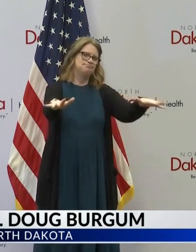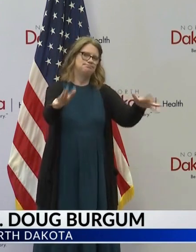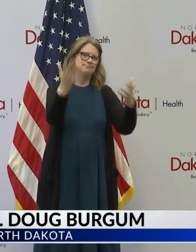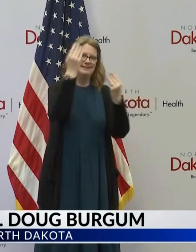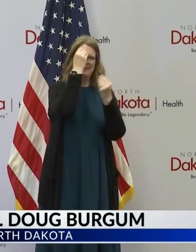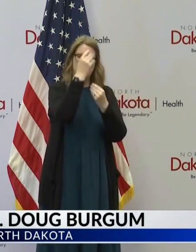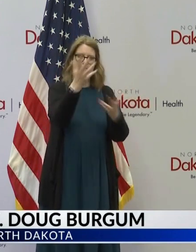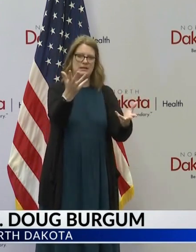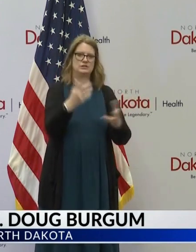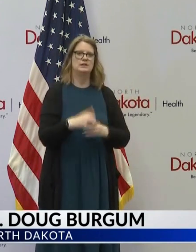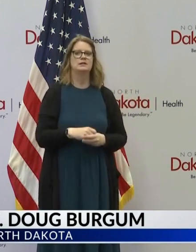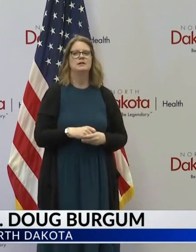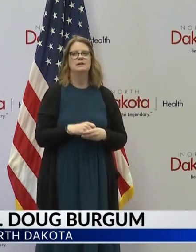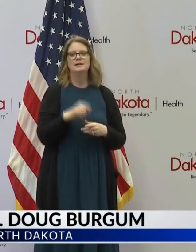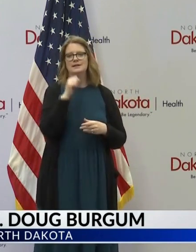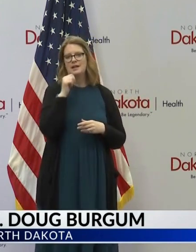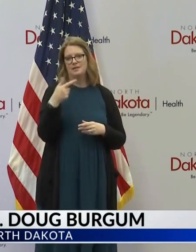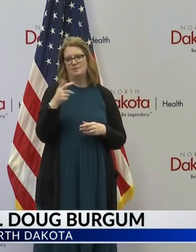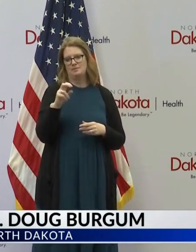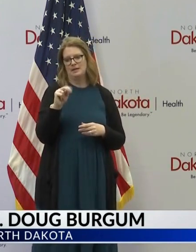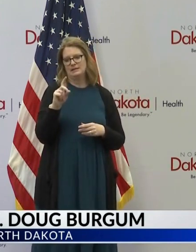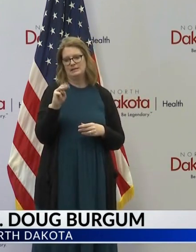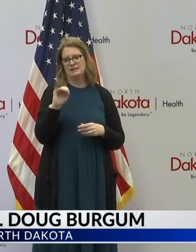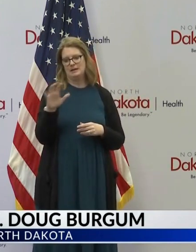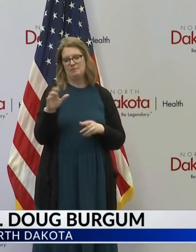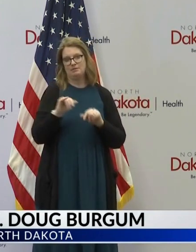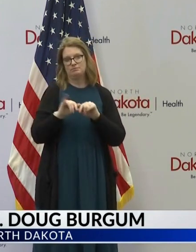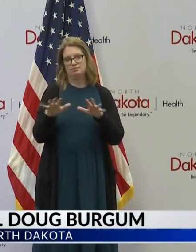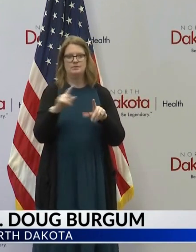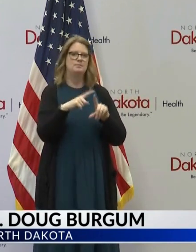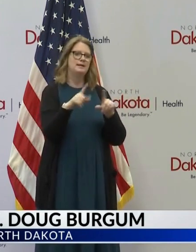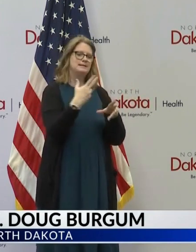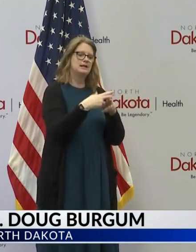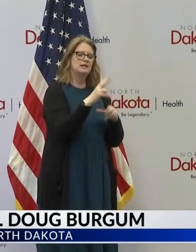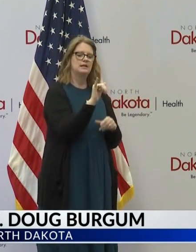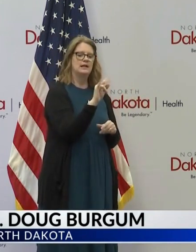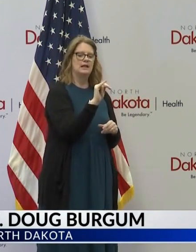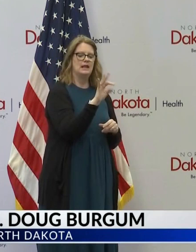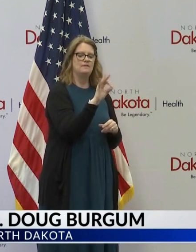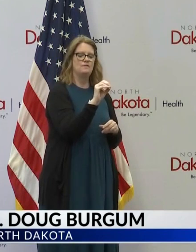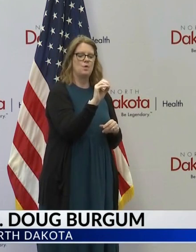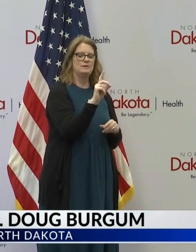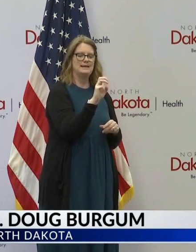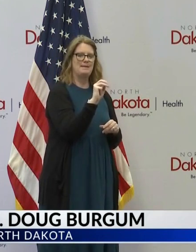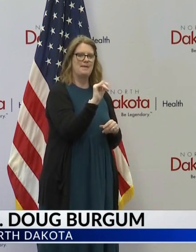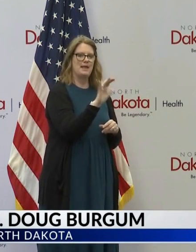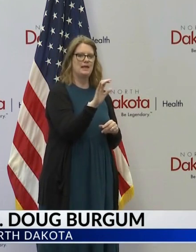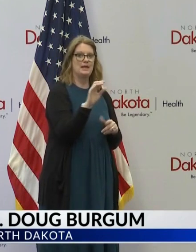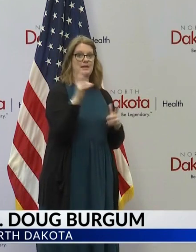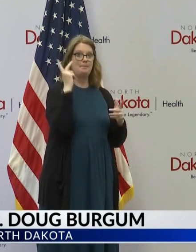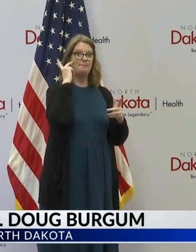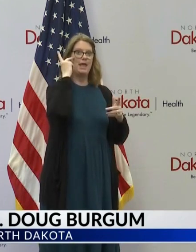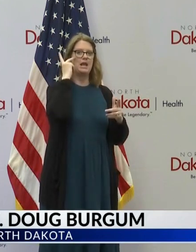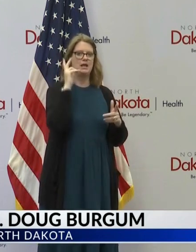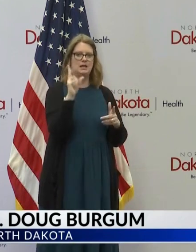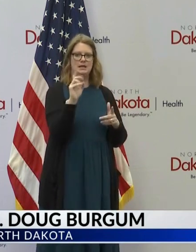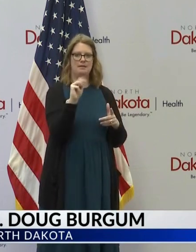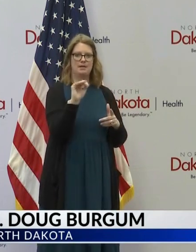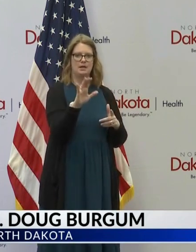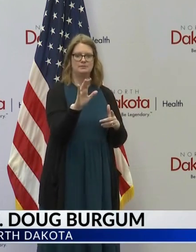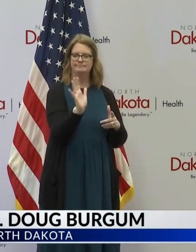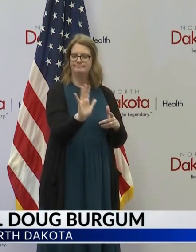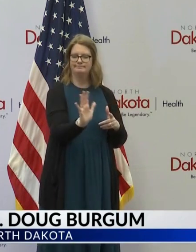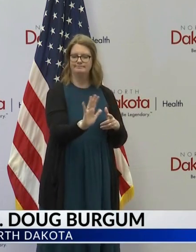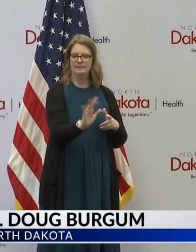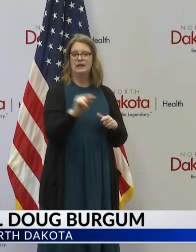heard this called not the pandemic, but the infodemic and the panicdemic. And we want to make sure that in North Dakota that